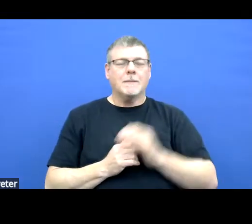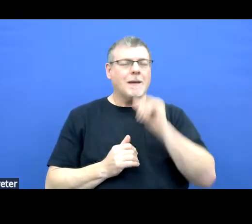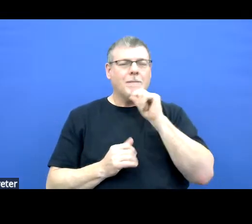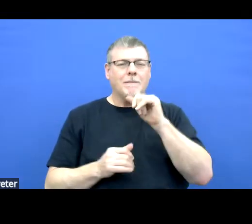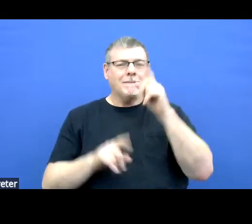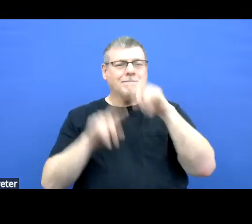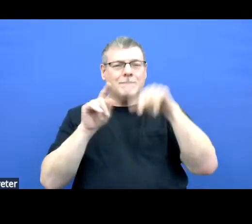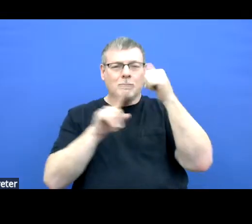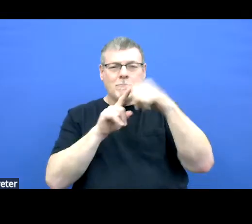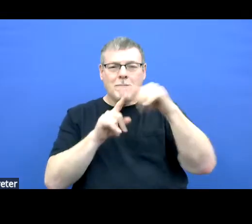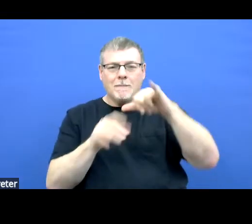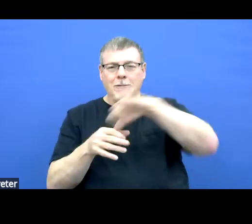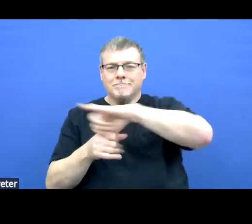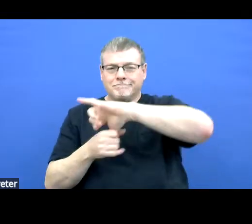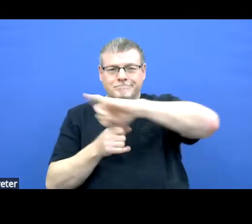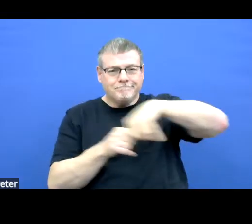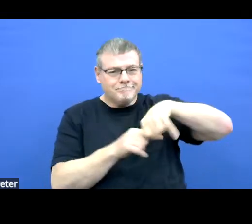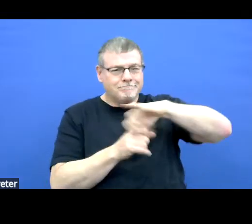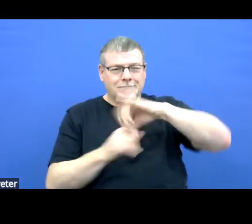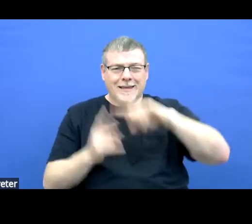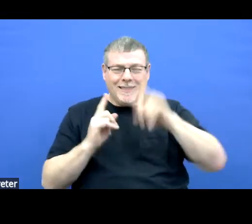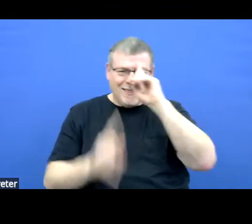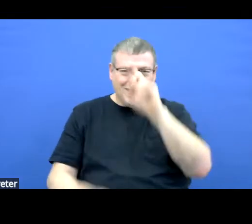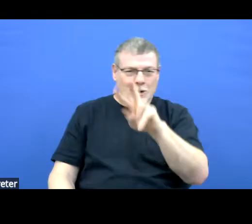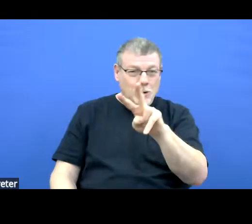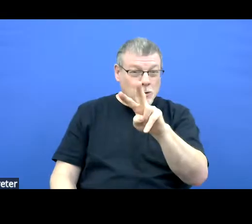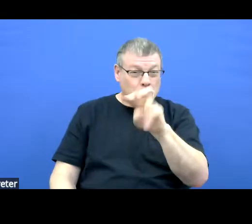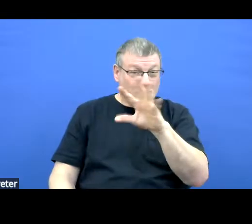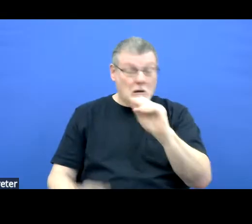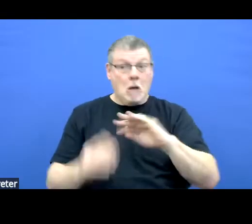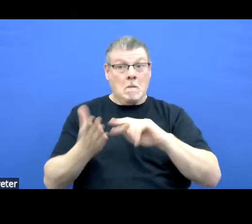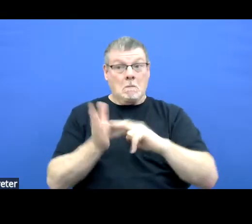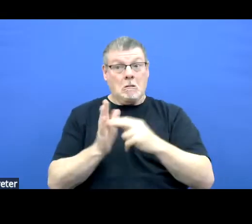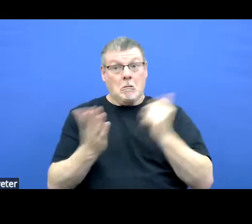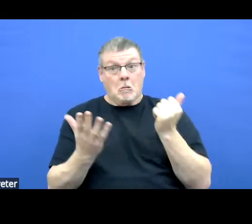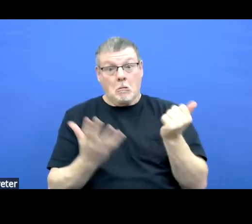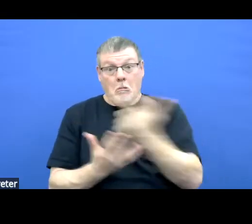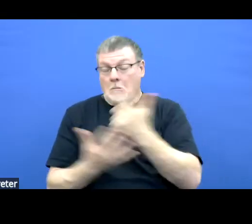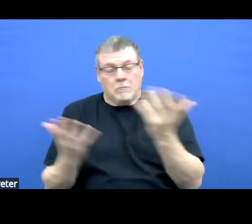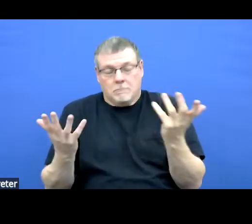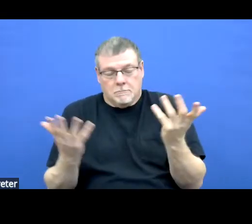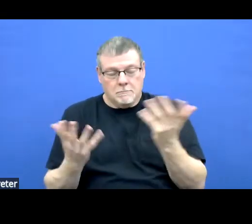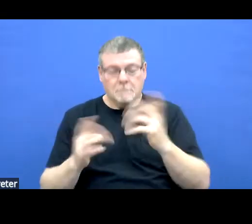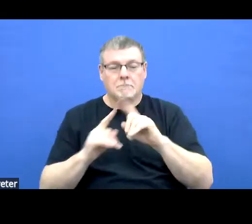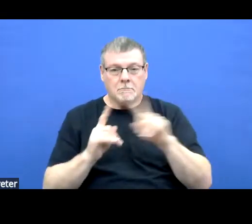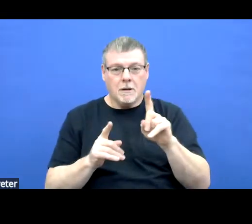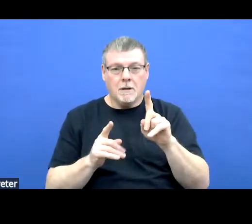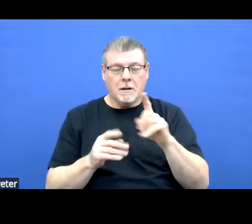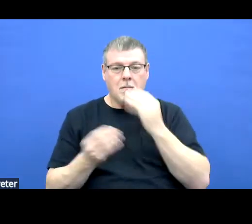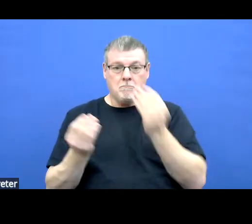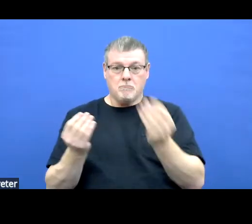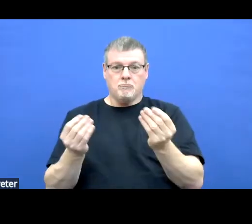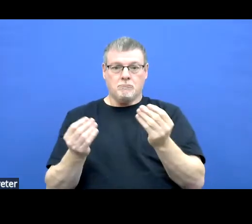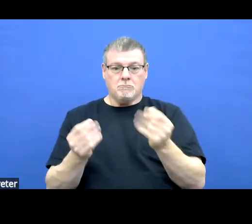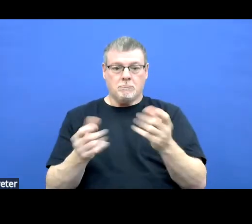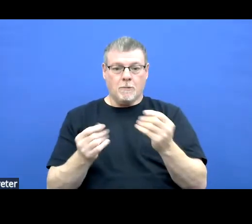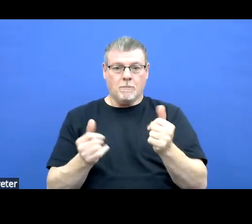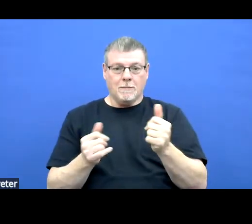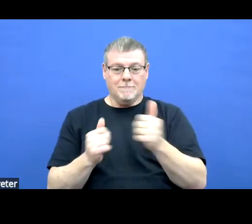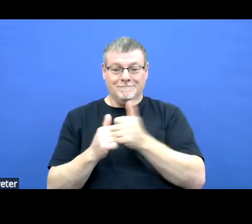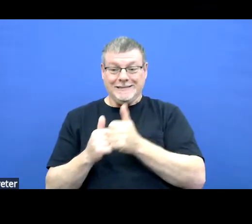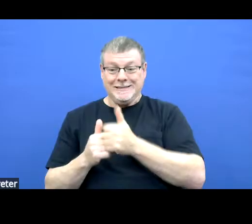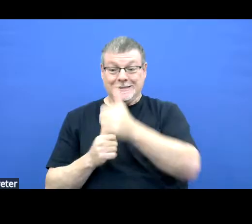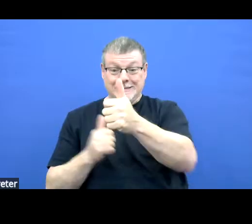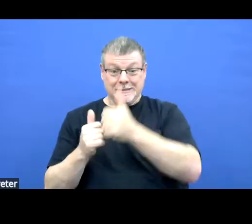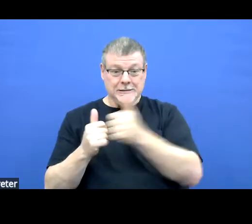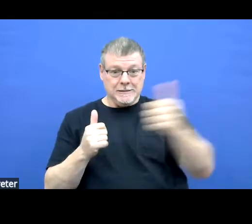radius is. I think it's 250 feet. So I don't know about all the neighbors, but anyone who's whose property, the distances I